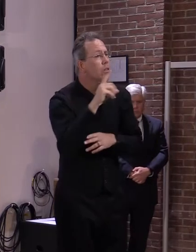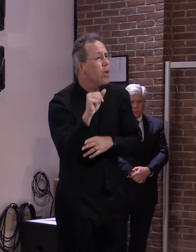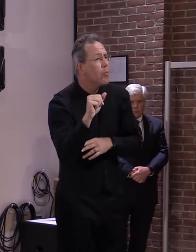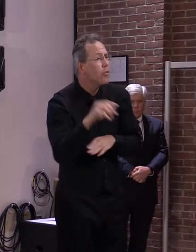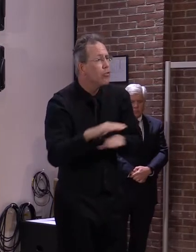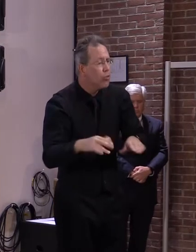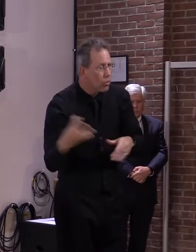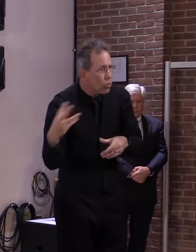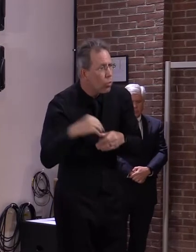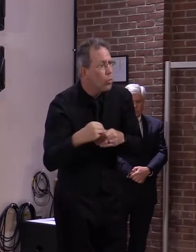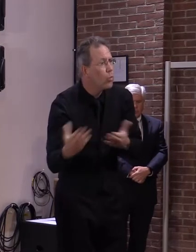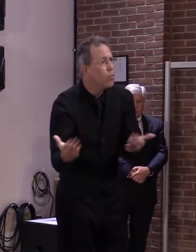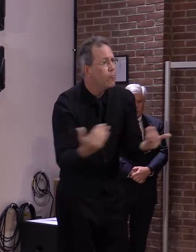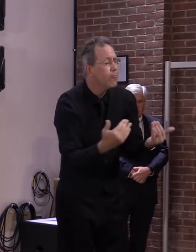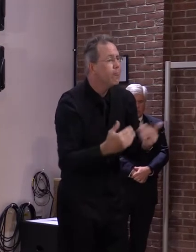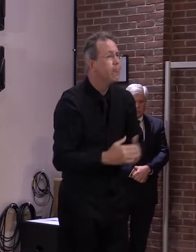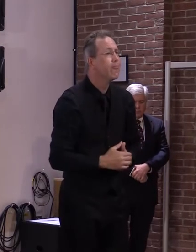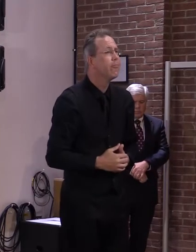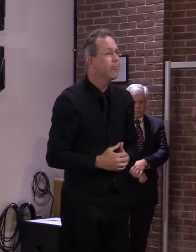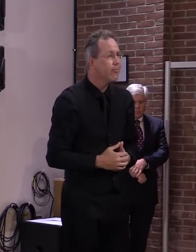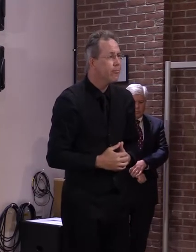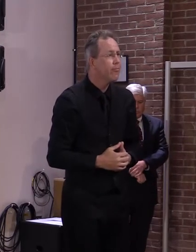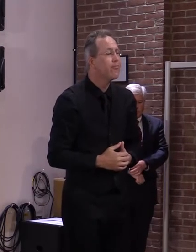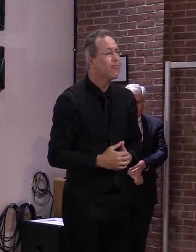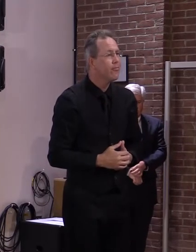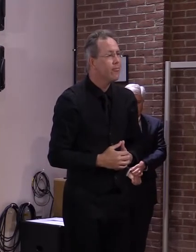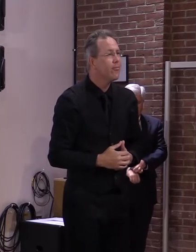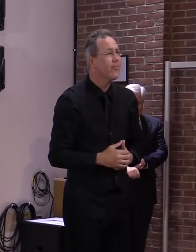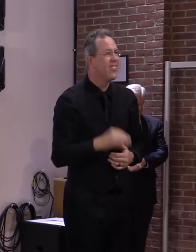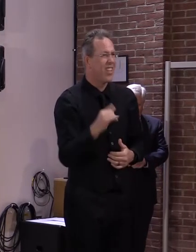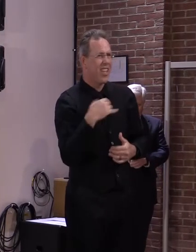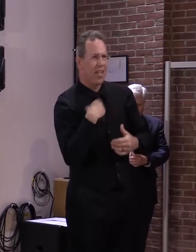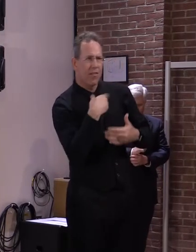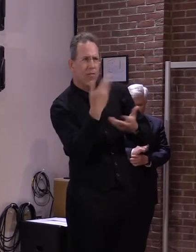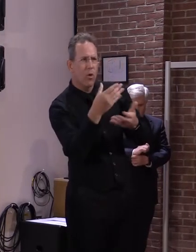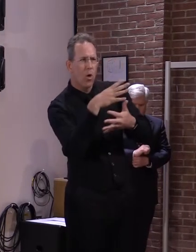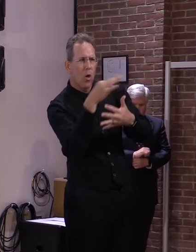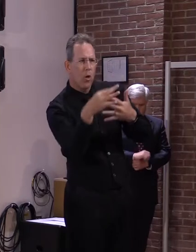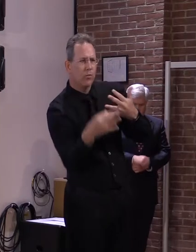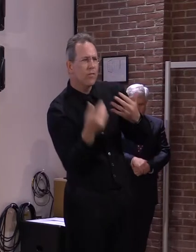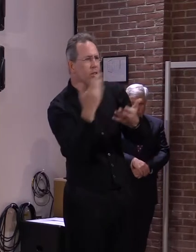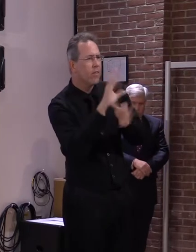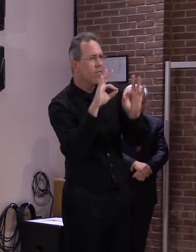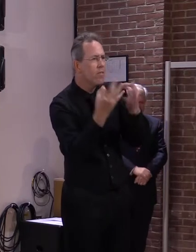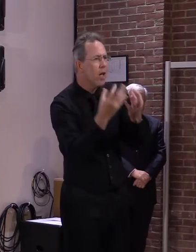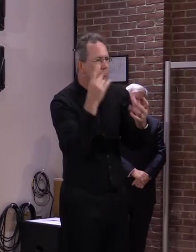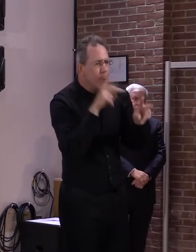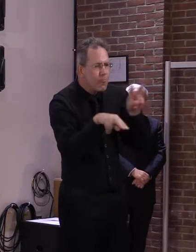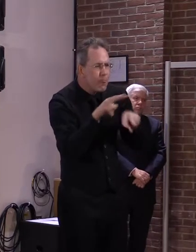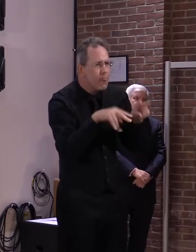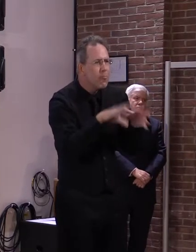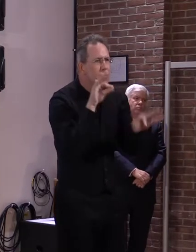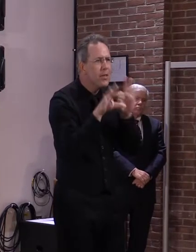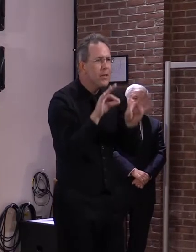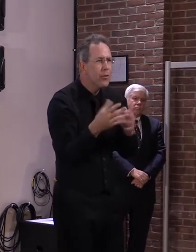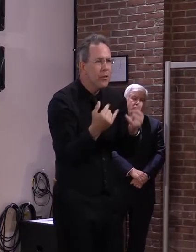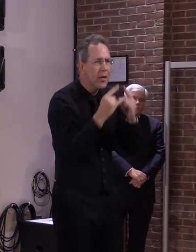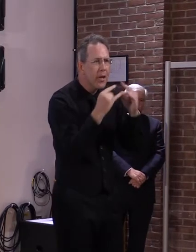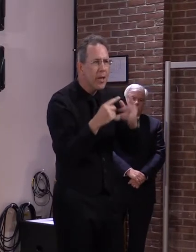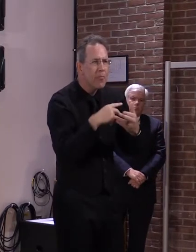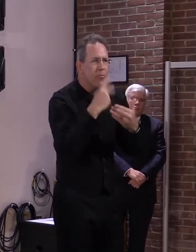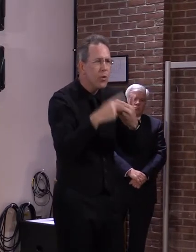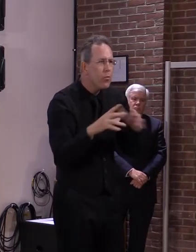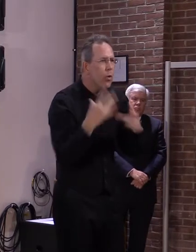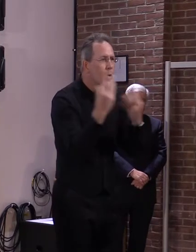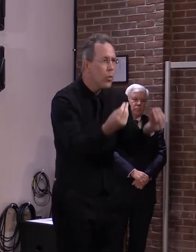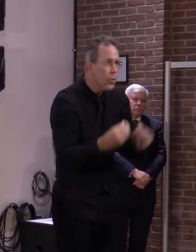selection process, a panel of 50 reviewers, including colleagues from across Vermont, as well as 11 other states and the District of Columbia, read and